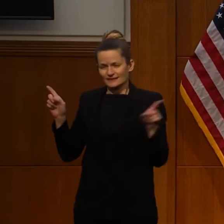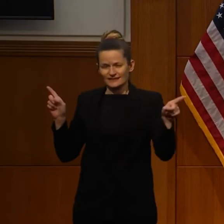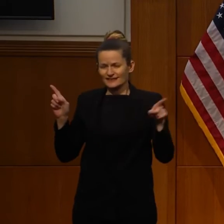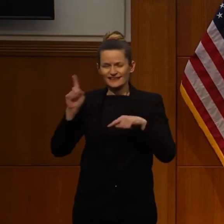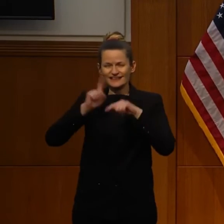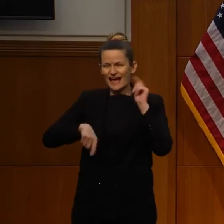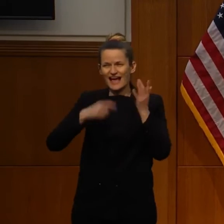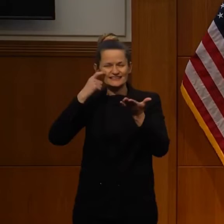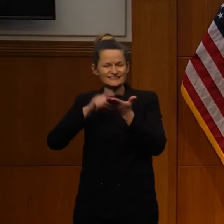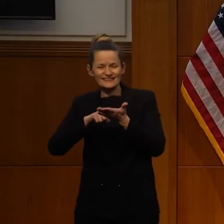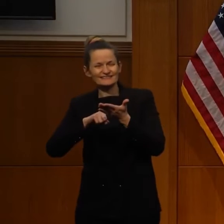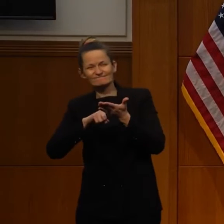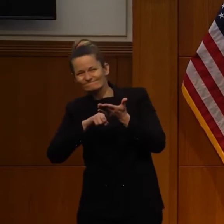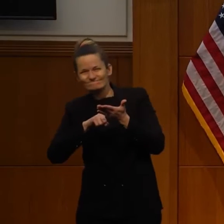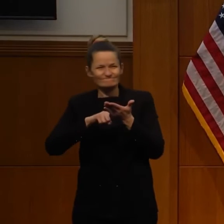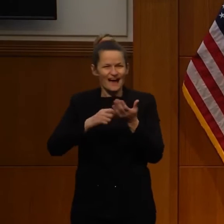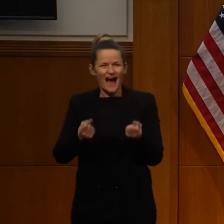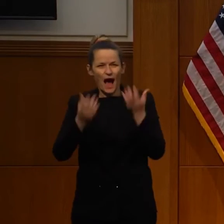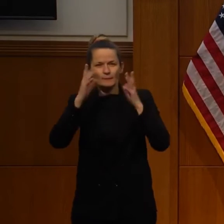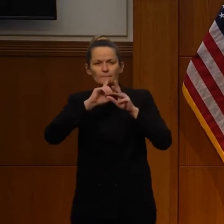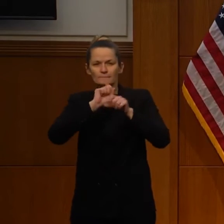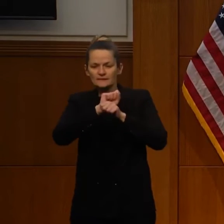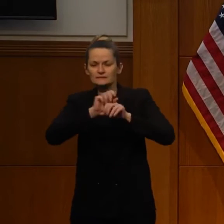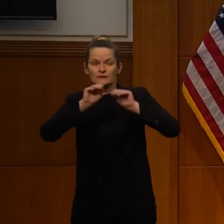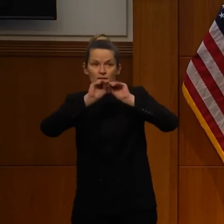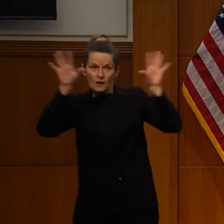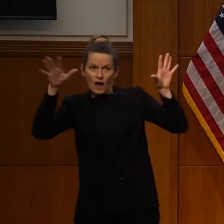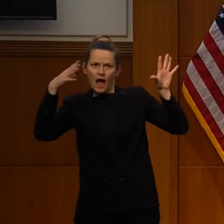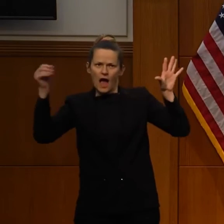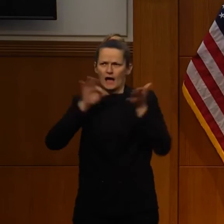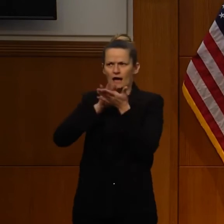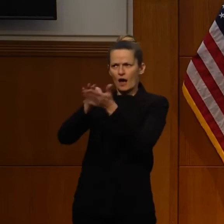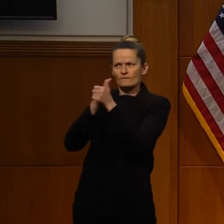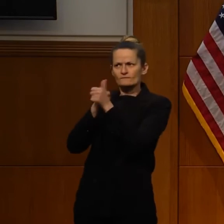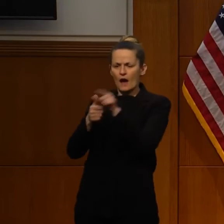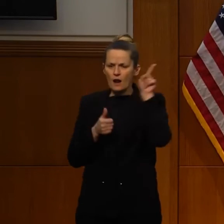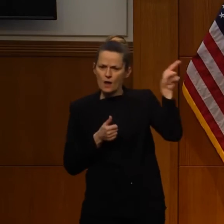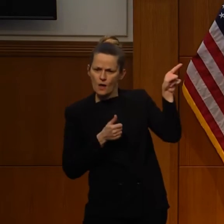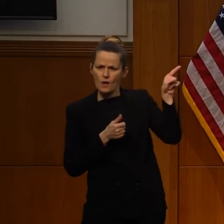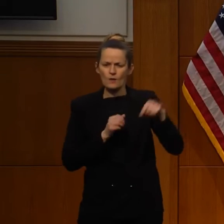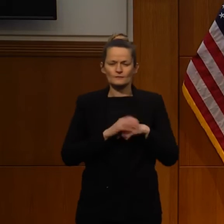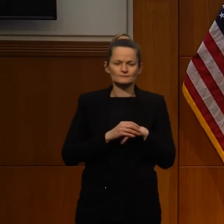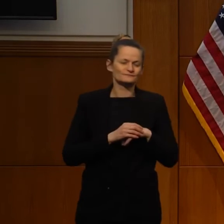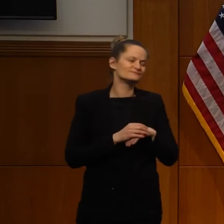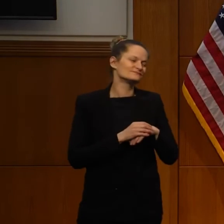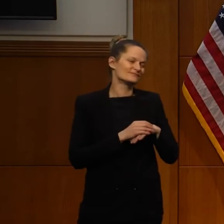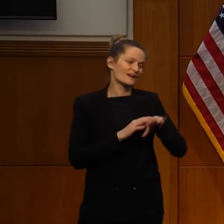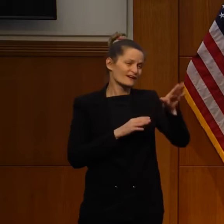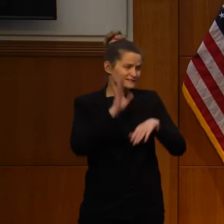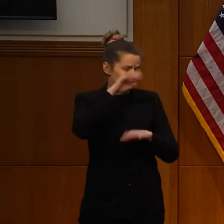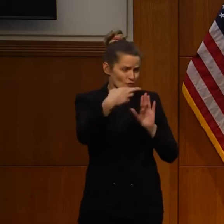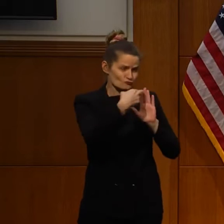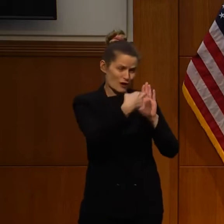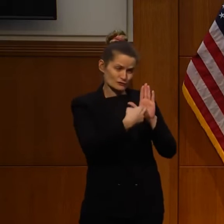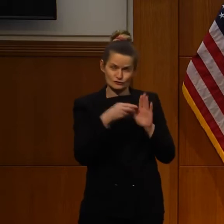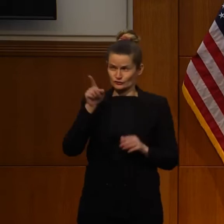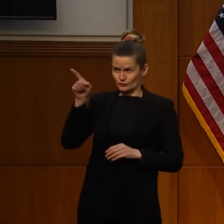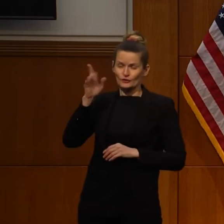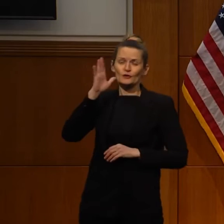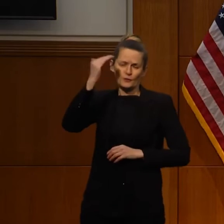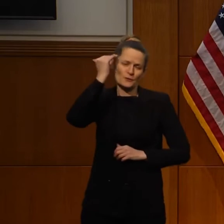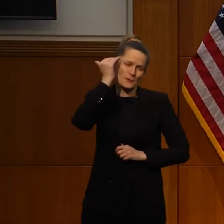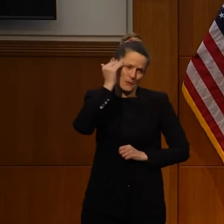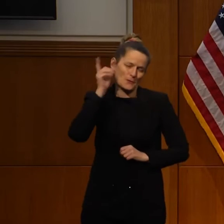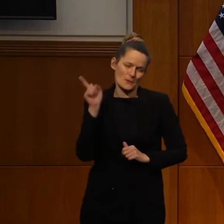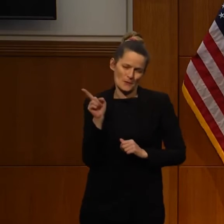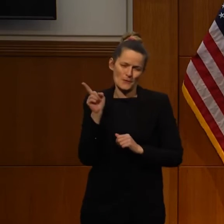know. Well, I mean, they know, registrars know certainly Yeah. how many they have mailed out, but the number that get mailed out and the number that get marked